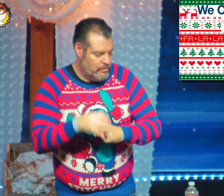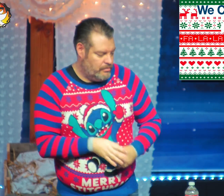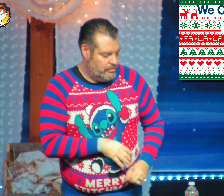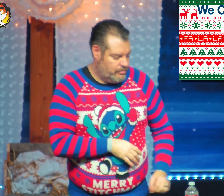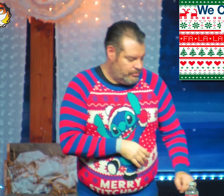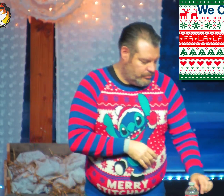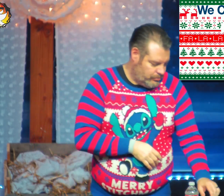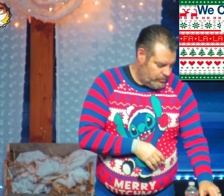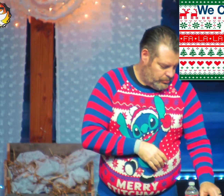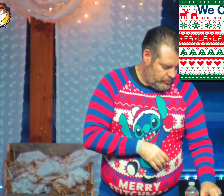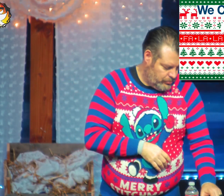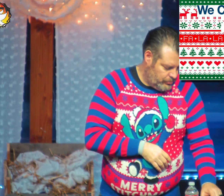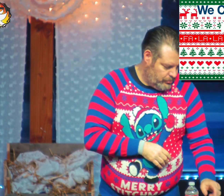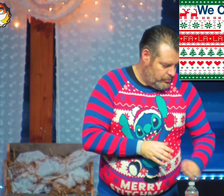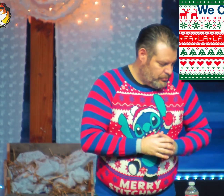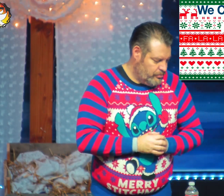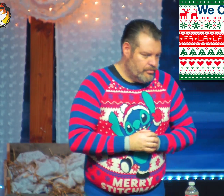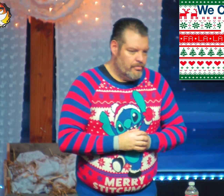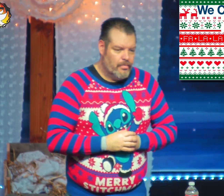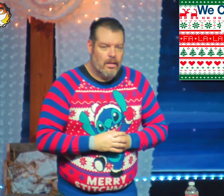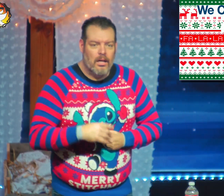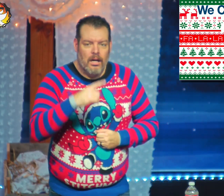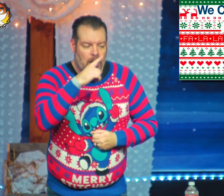We can have ugly words.